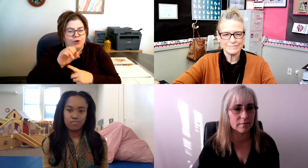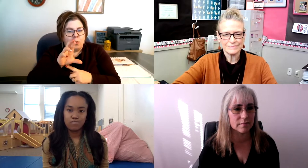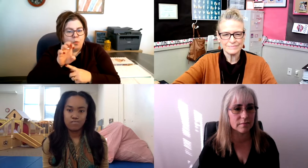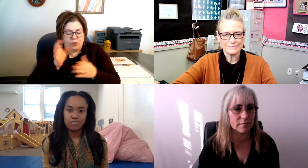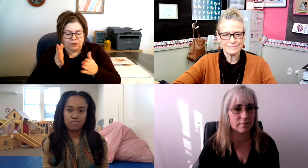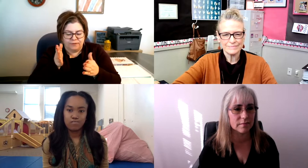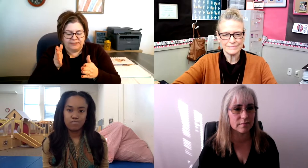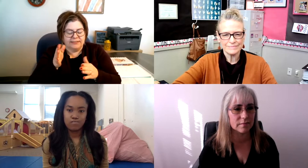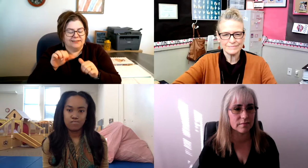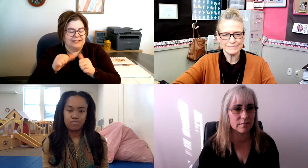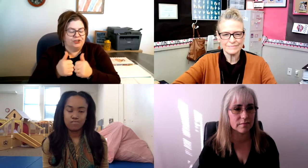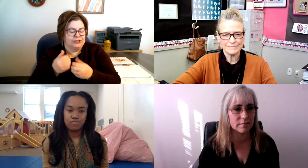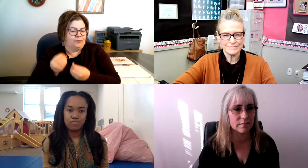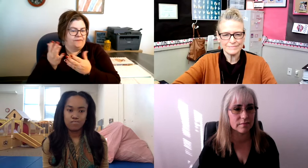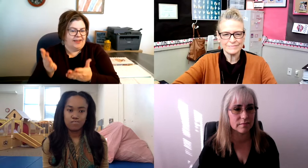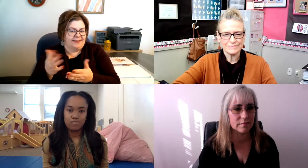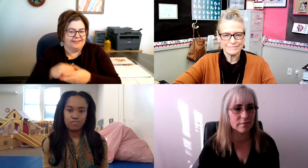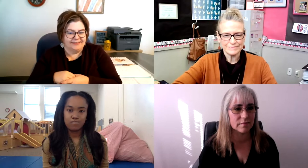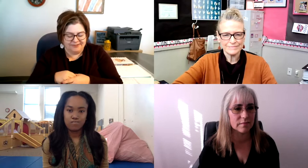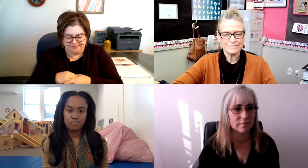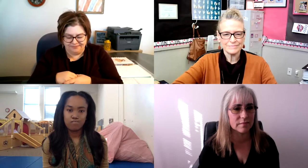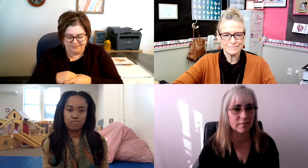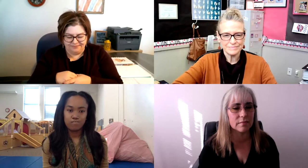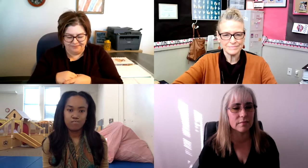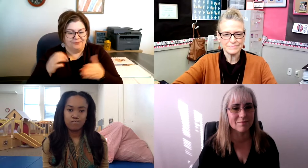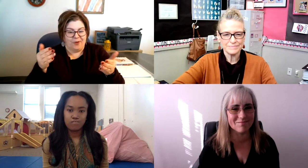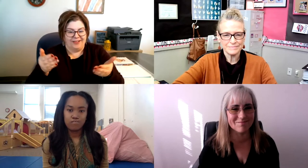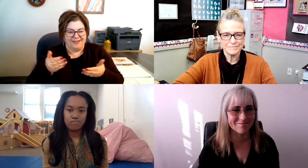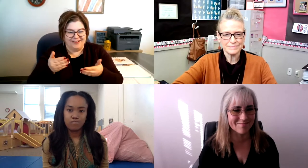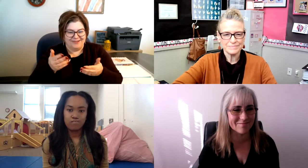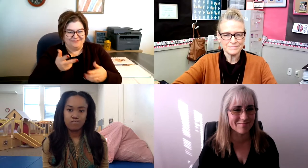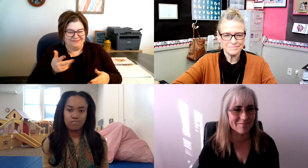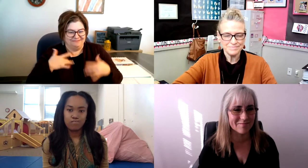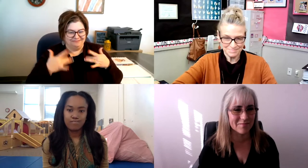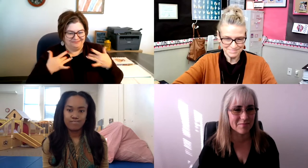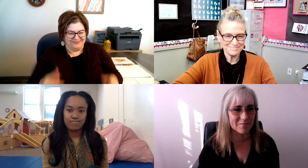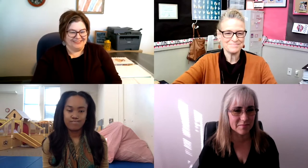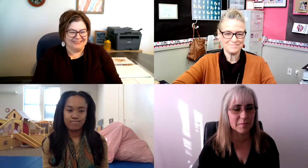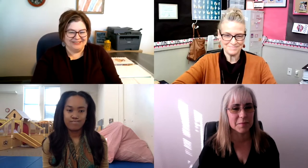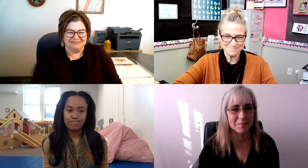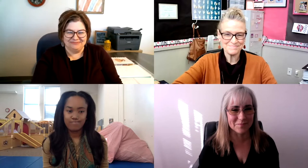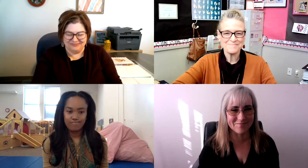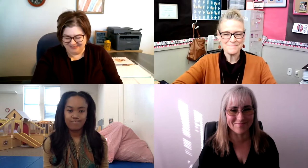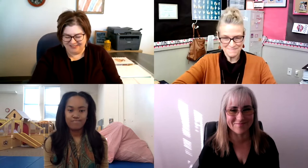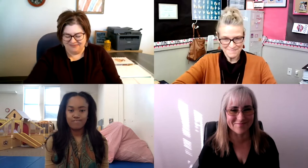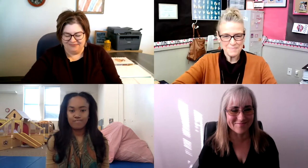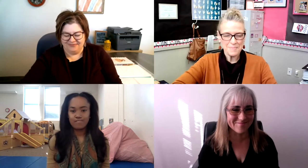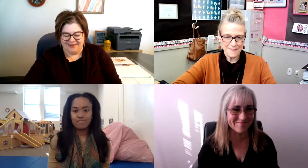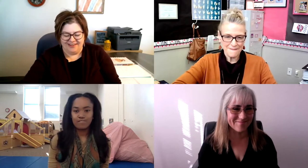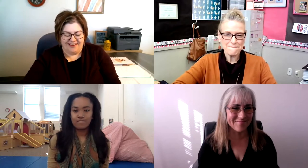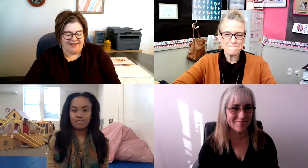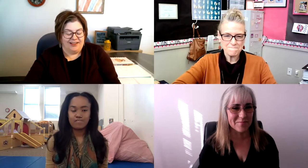clients for 7 core services that the agency provides. So welcome, all of